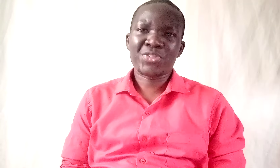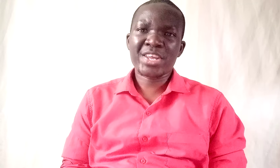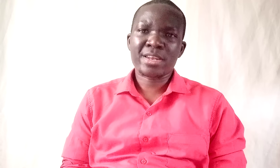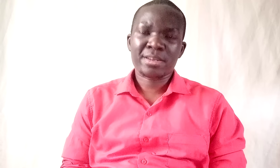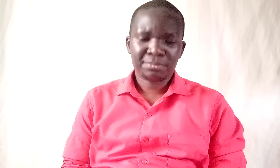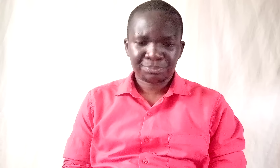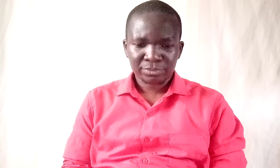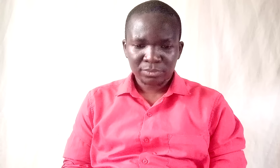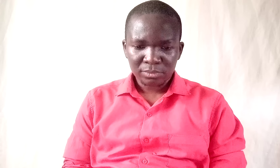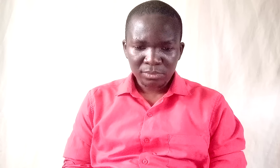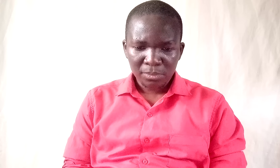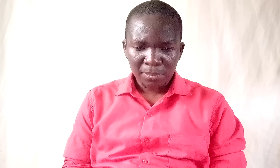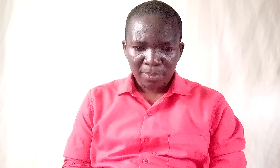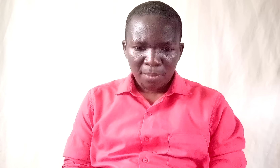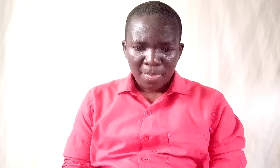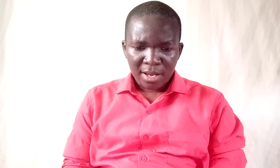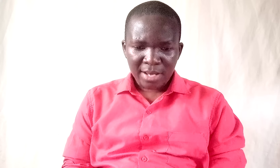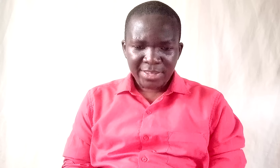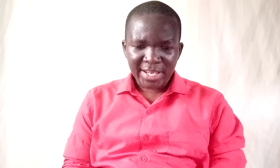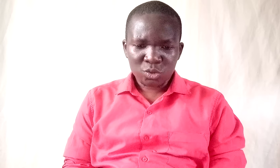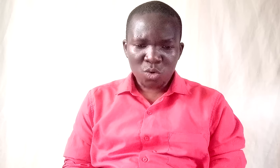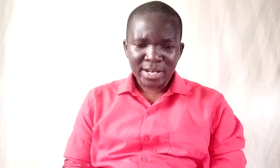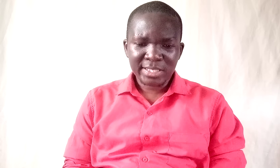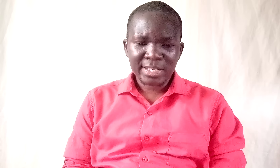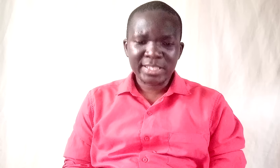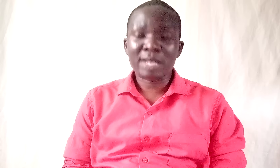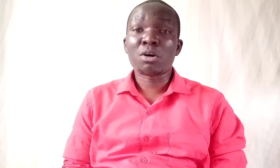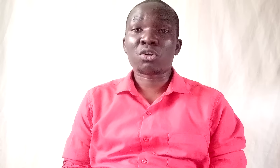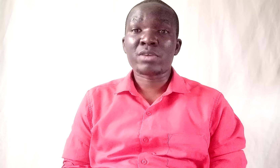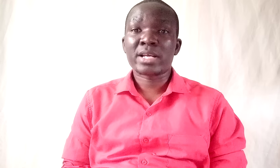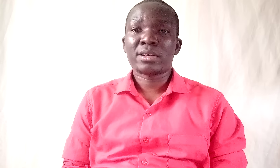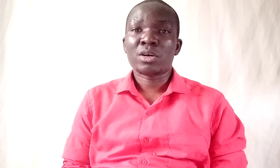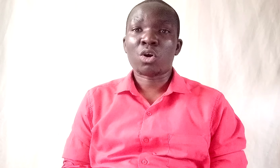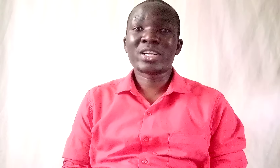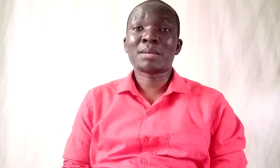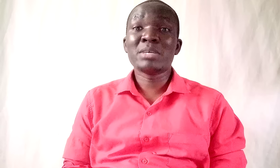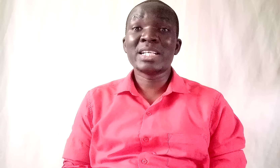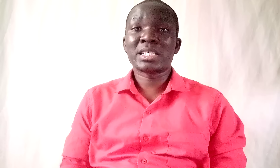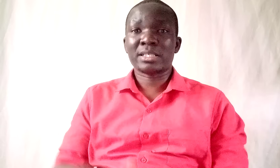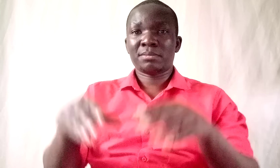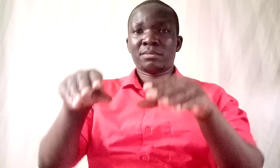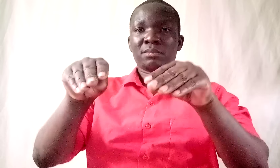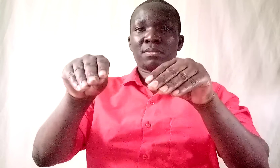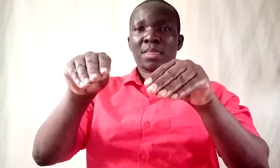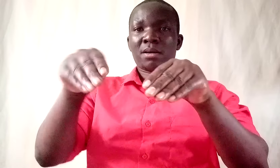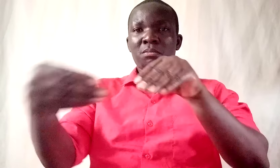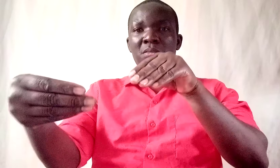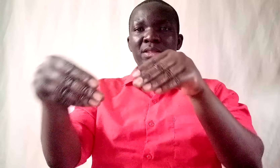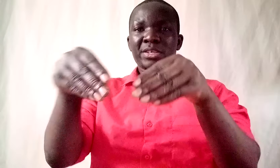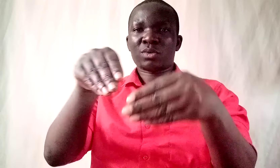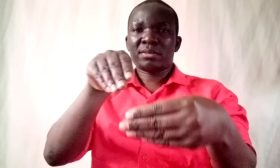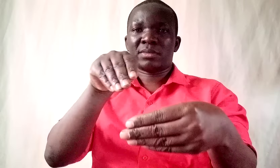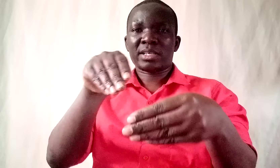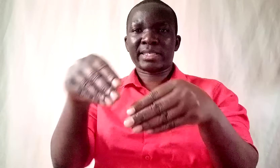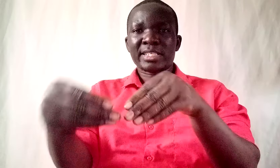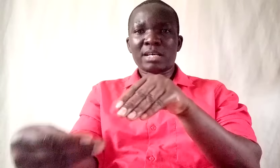thin. And the next one is disabled or disability. This one is